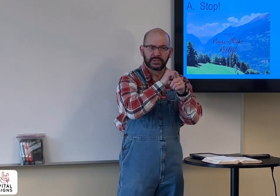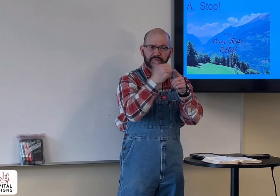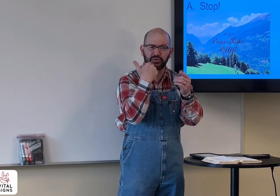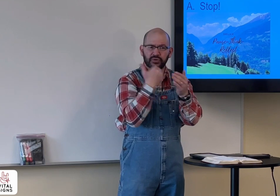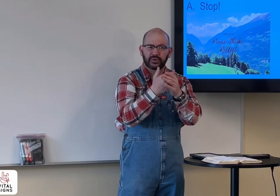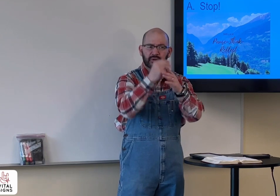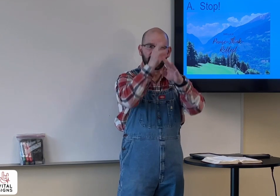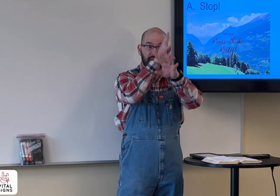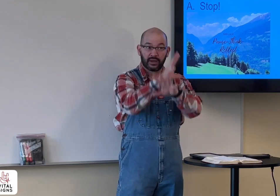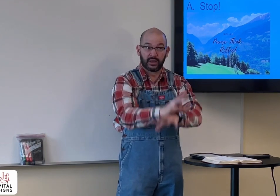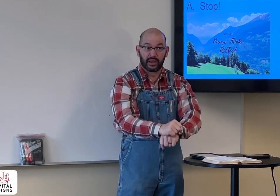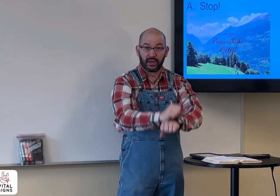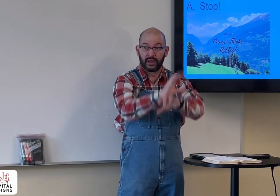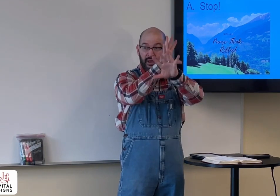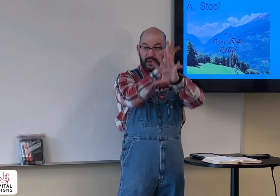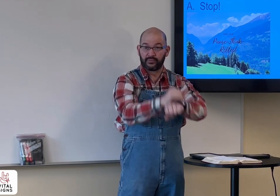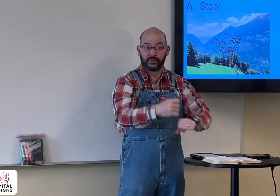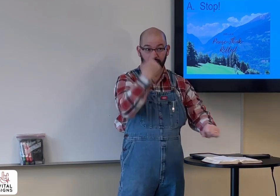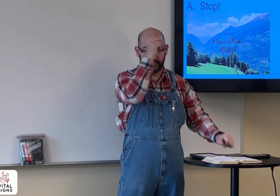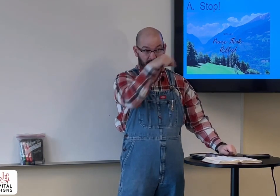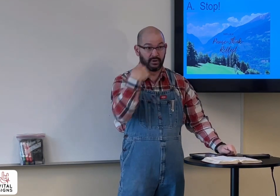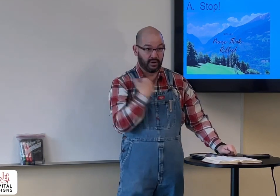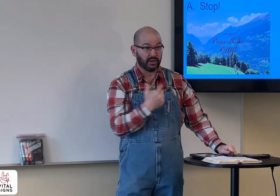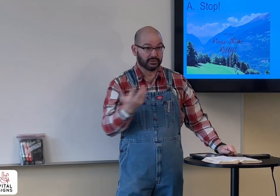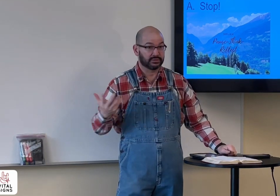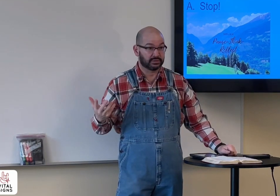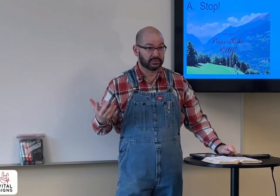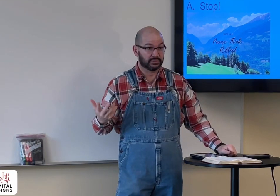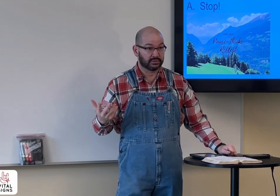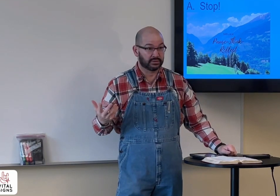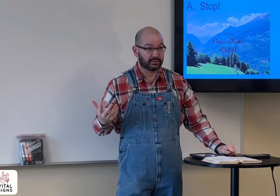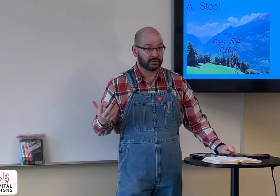It's good training. It's a good habit to get into for all of us.